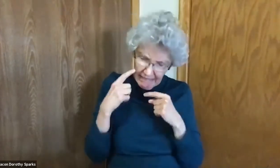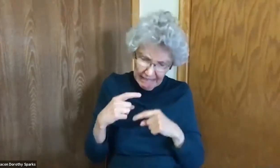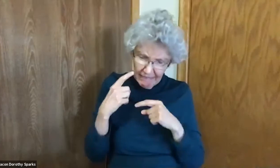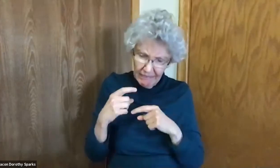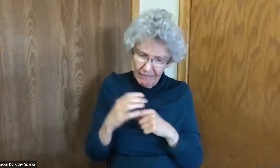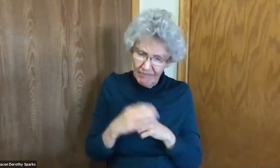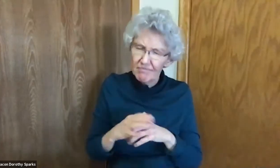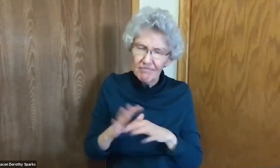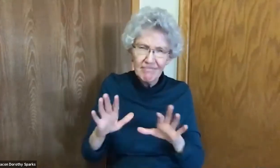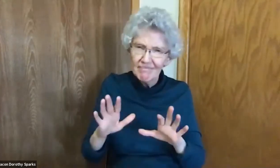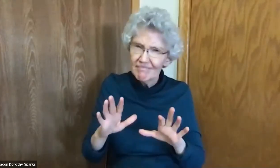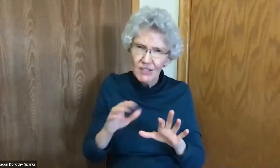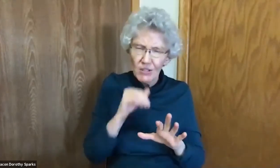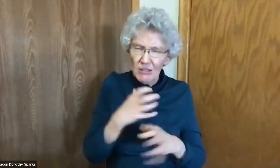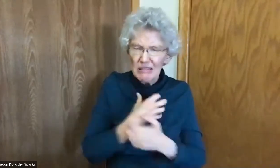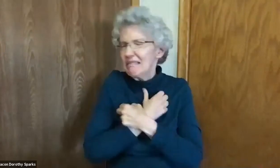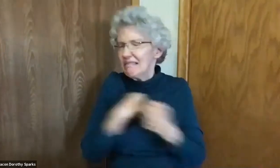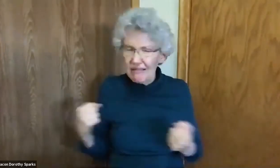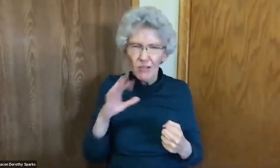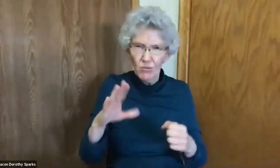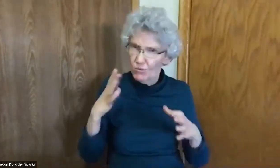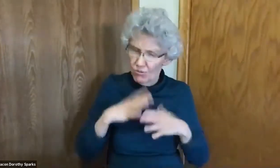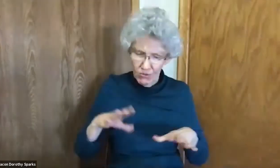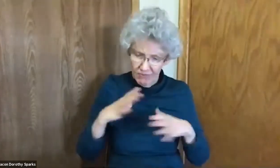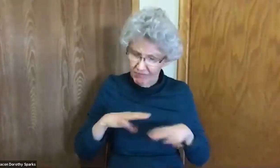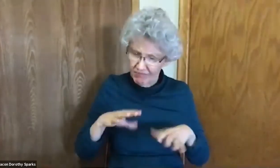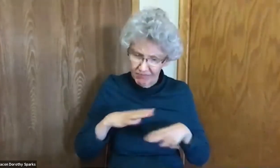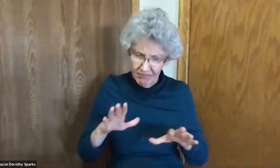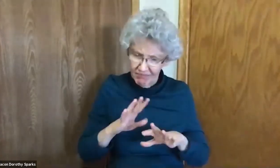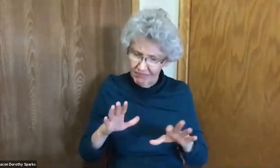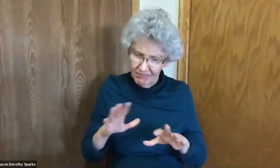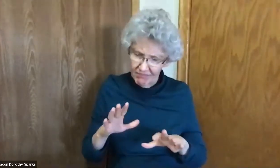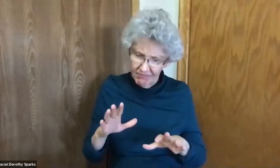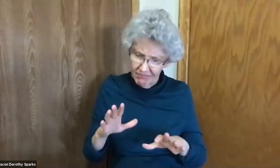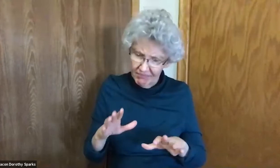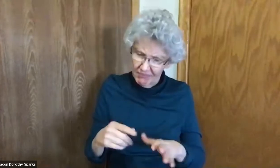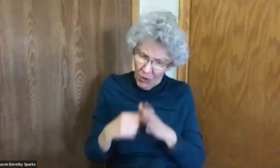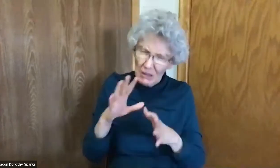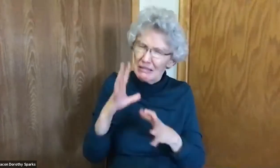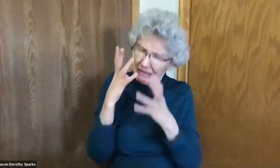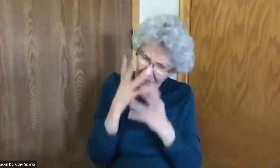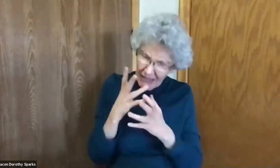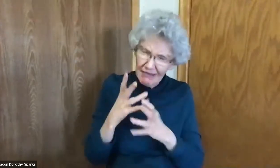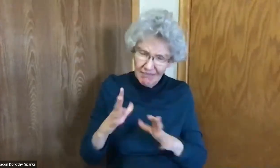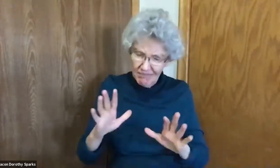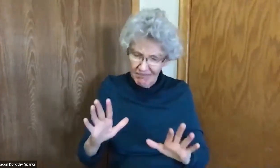with fasting, with weeping, and with sorrow.